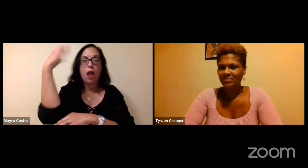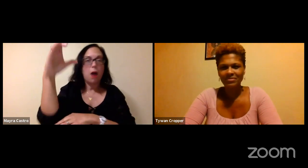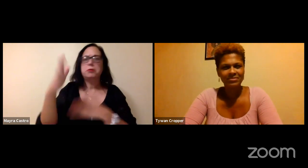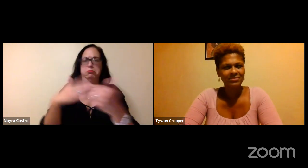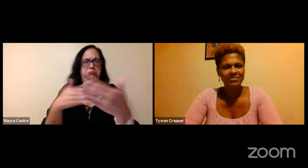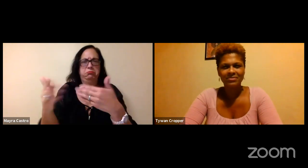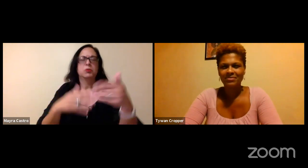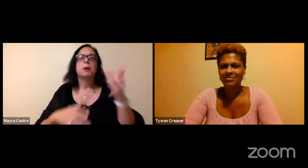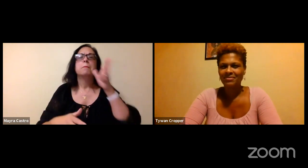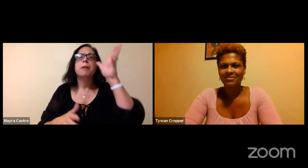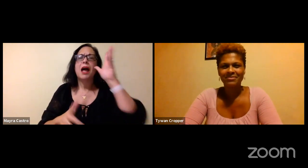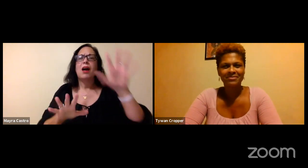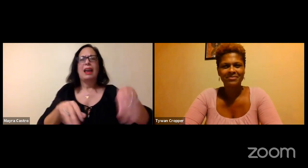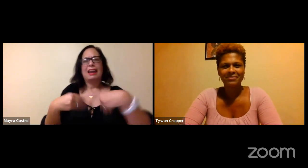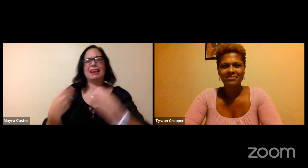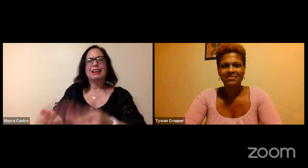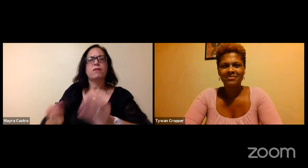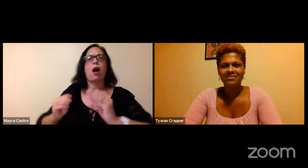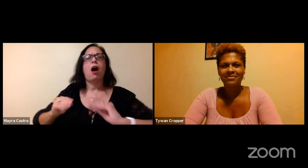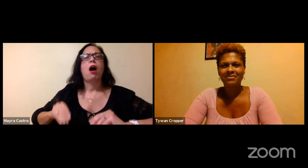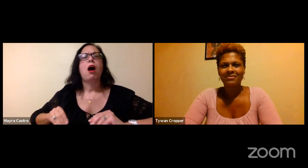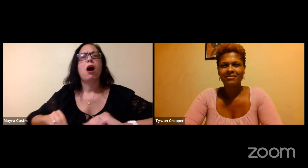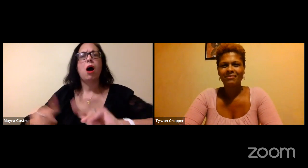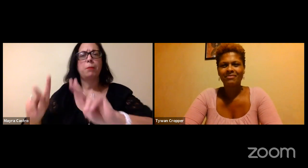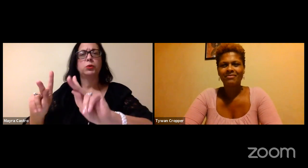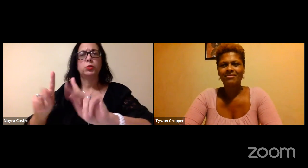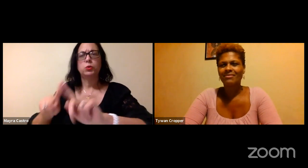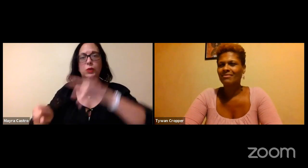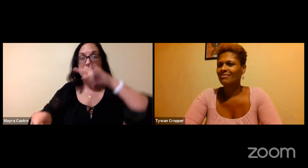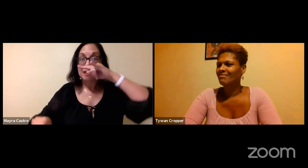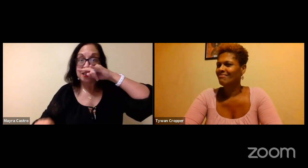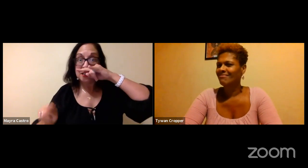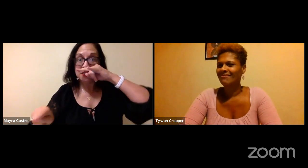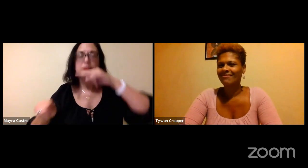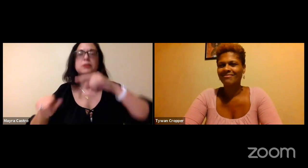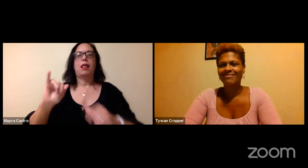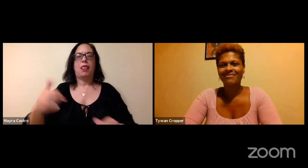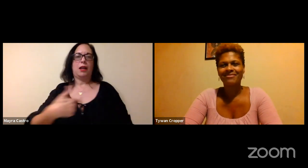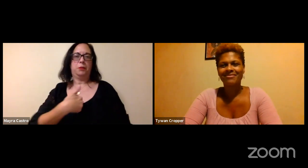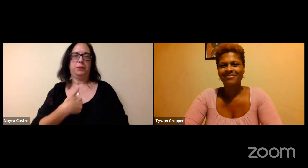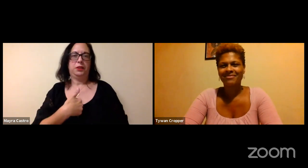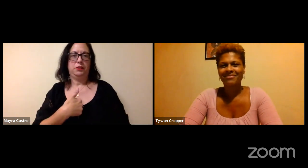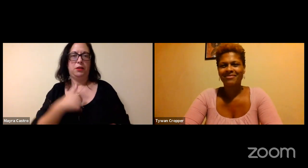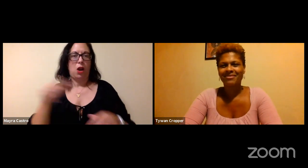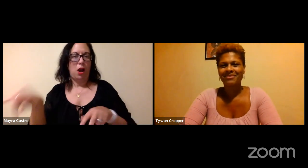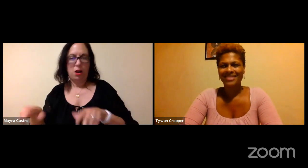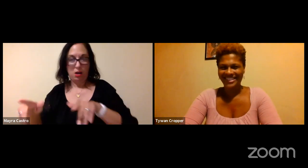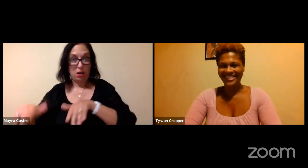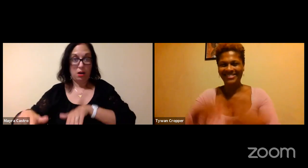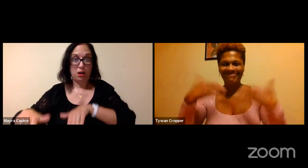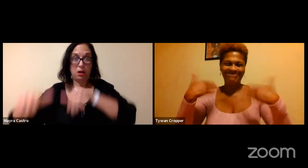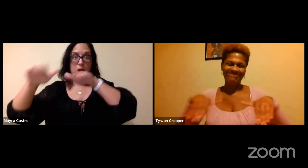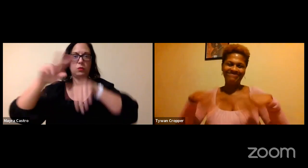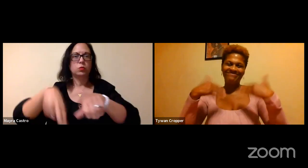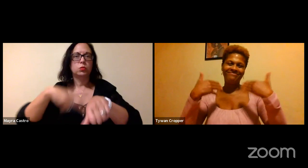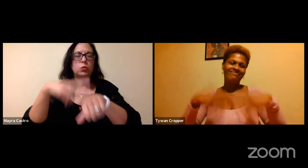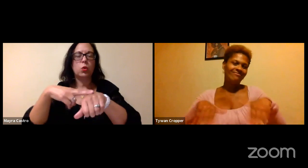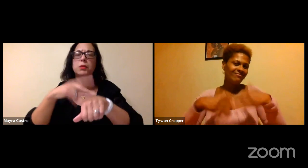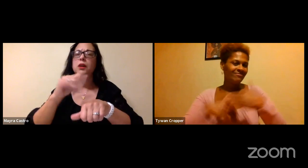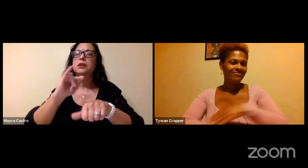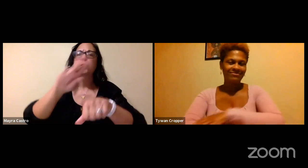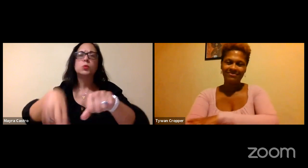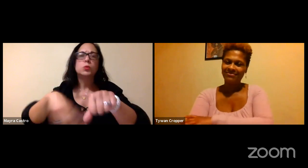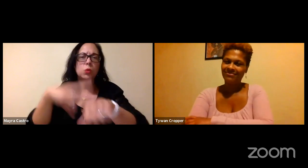from Colombia or Venezuela or Cuba, that deaf Hispanic children today need